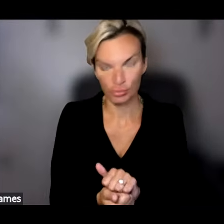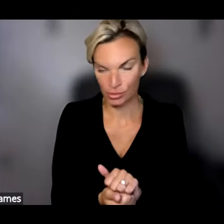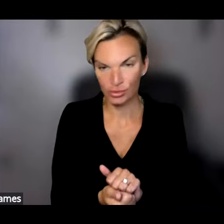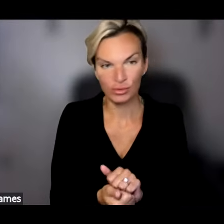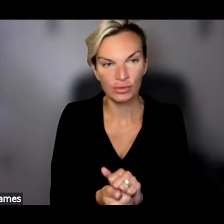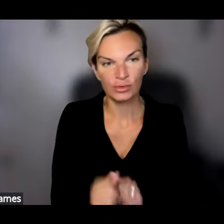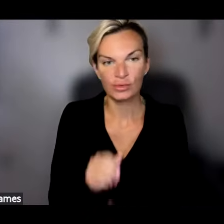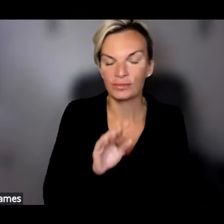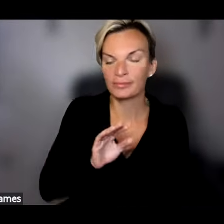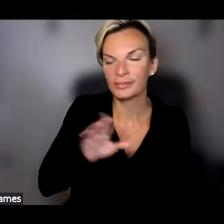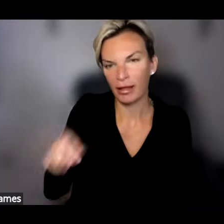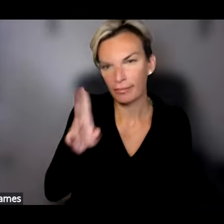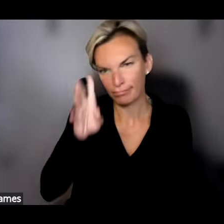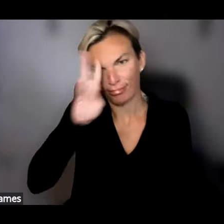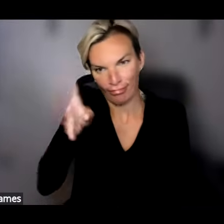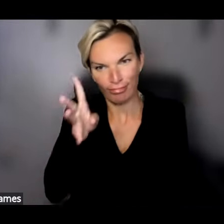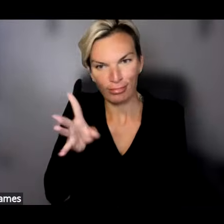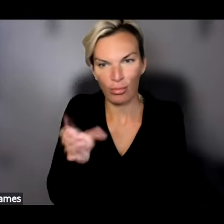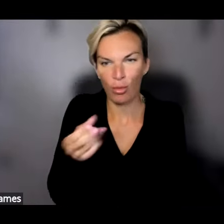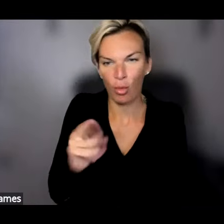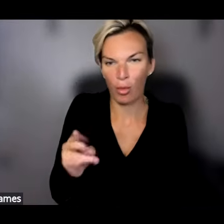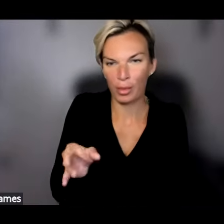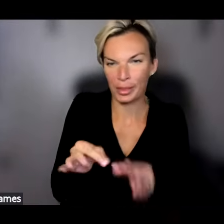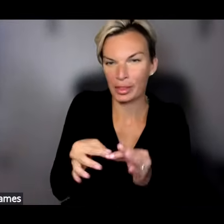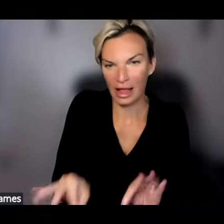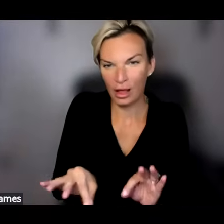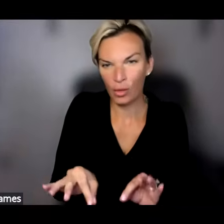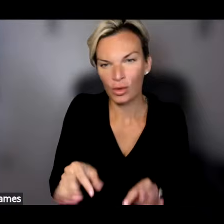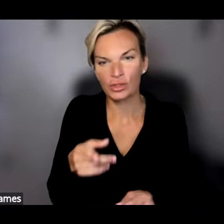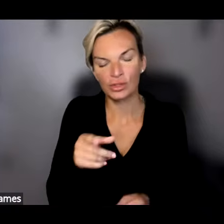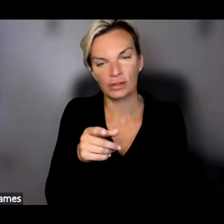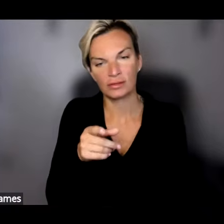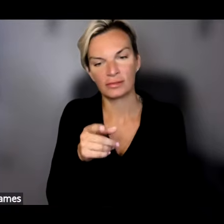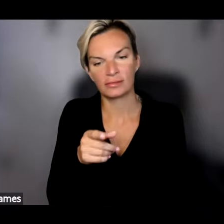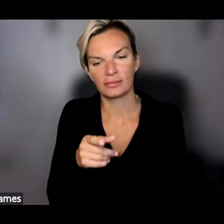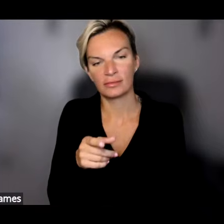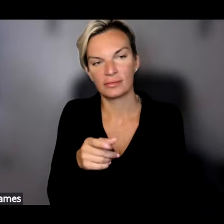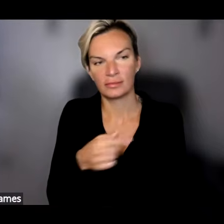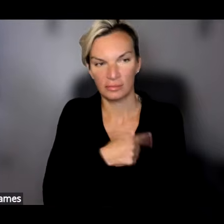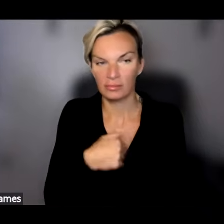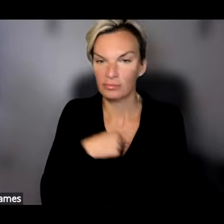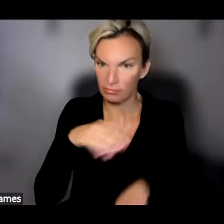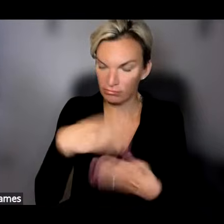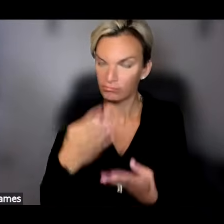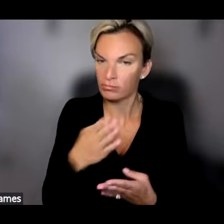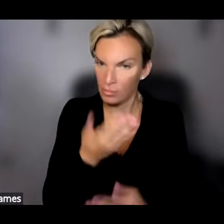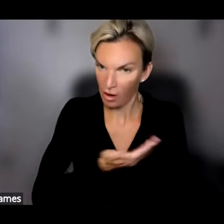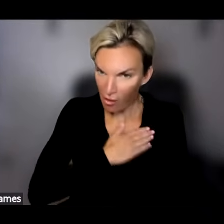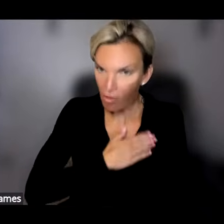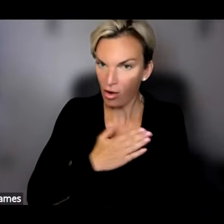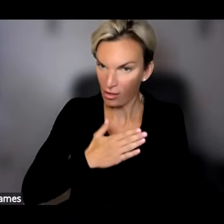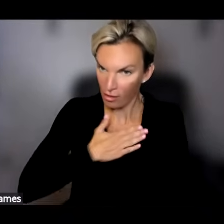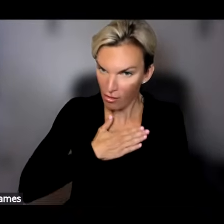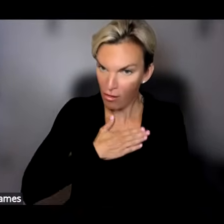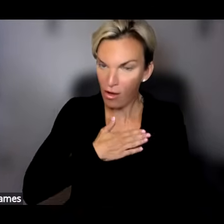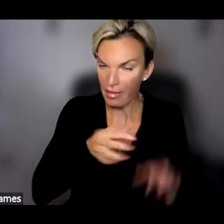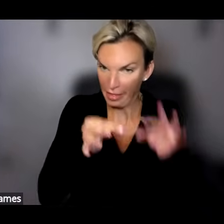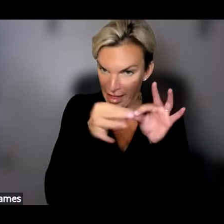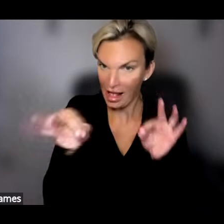own language and using the language of the board. And we would propose that our language be adopted because we think